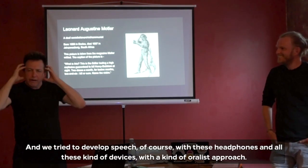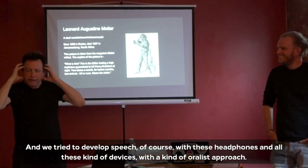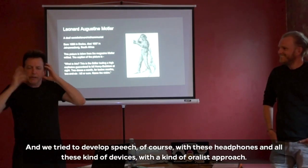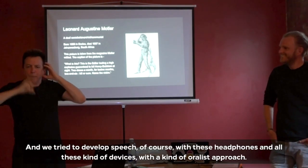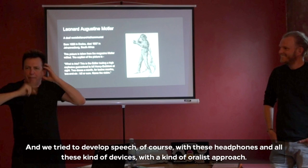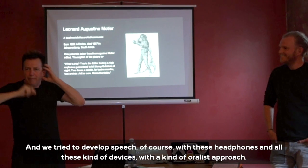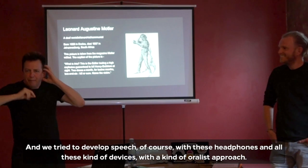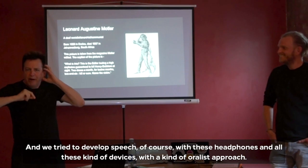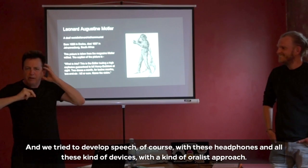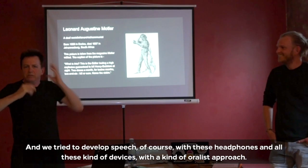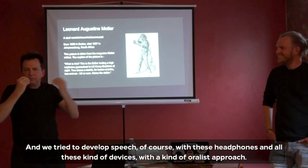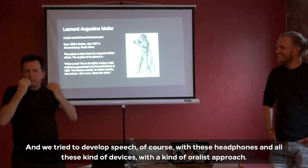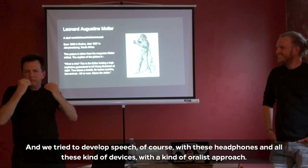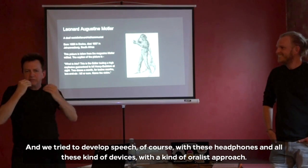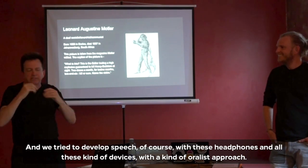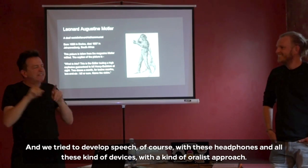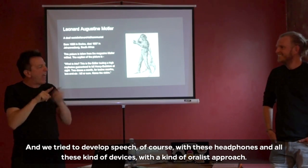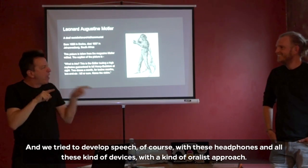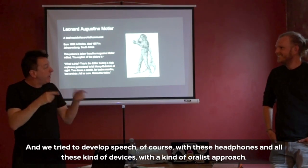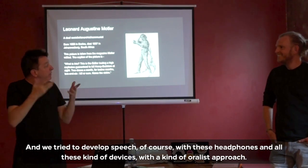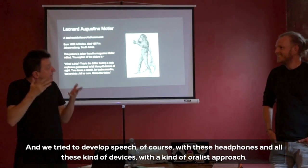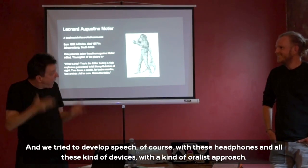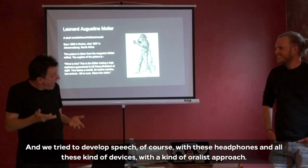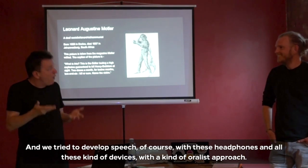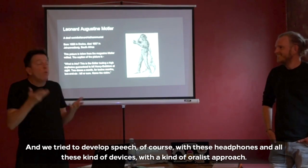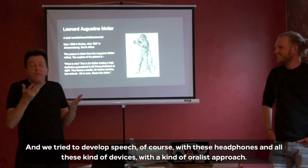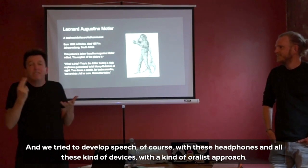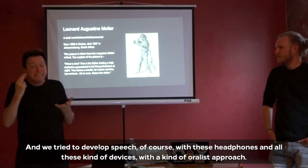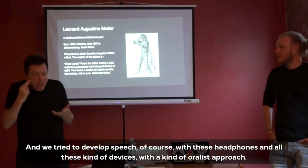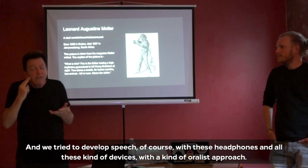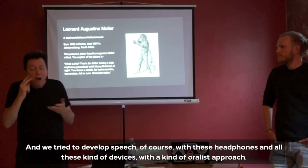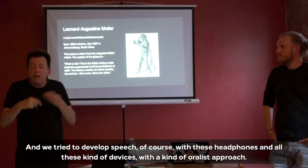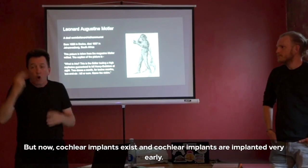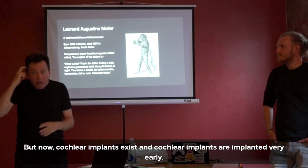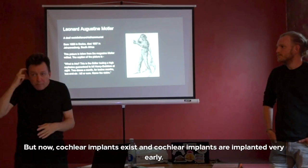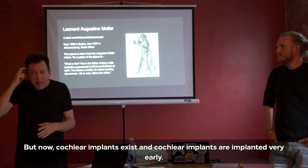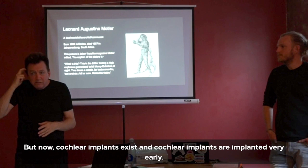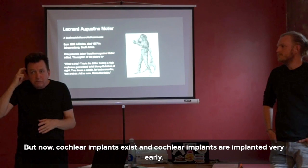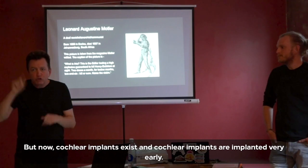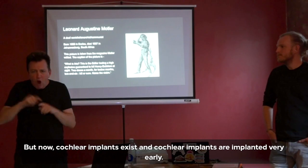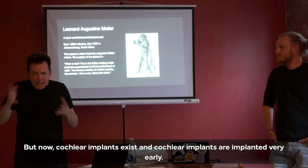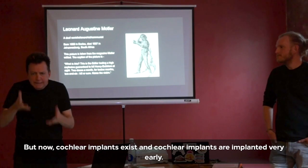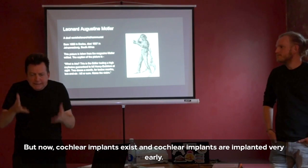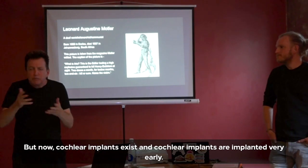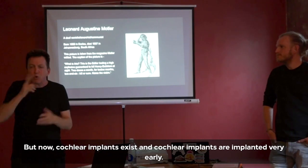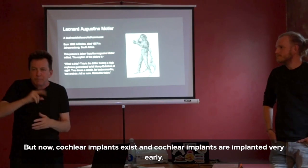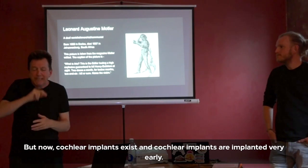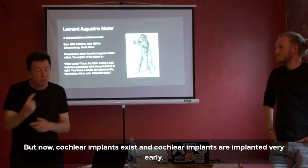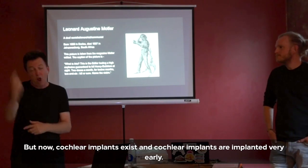of course, with these headphones and all these kind of devices, with a kind of oralist approach. But now, cochlear implants exist, and